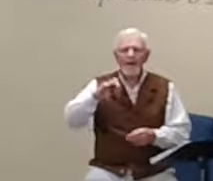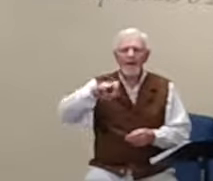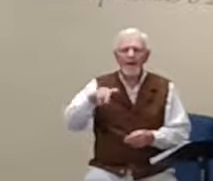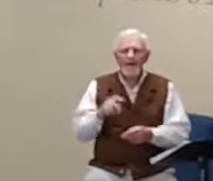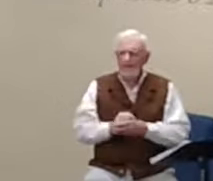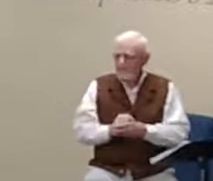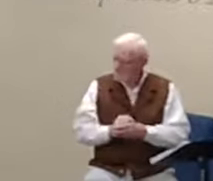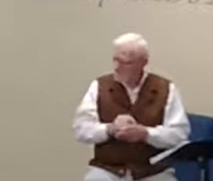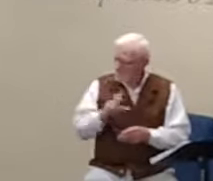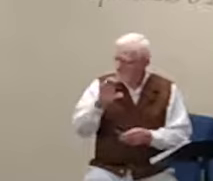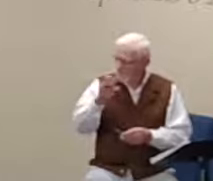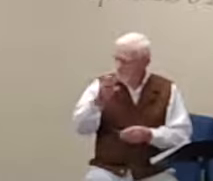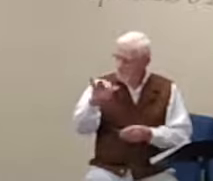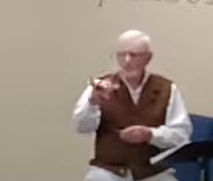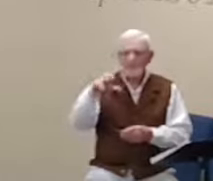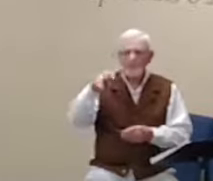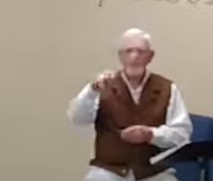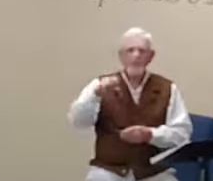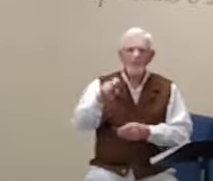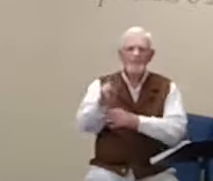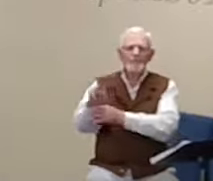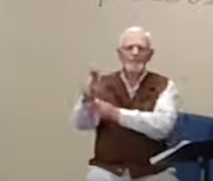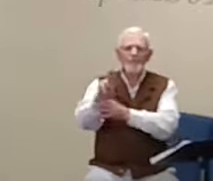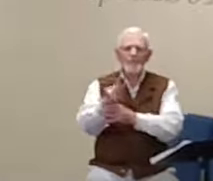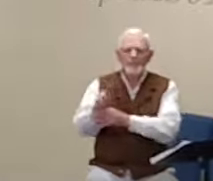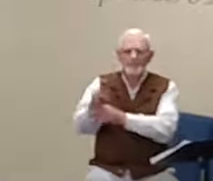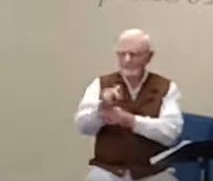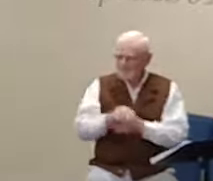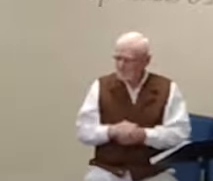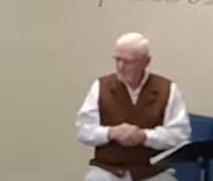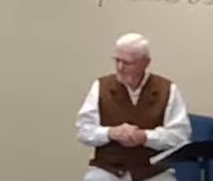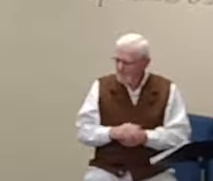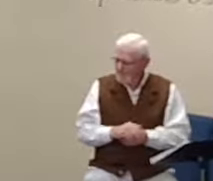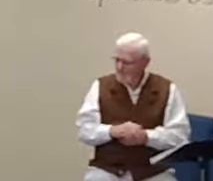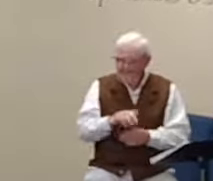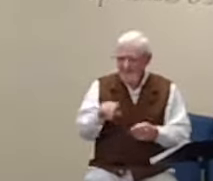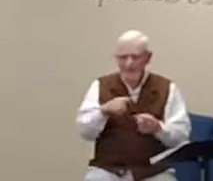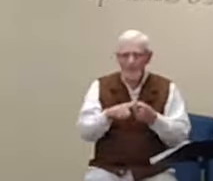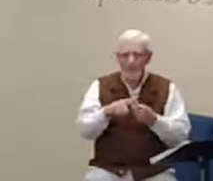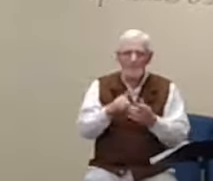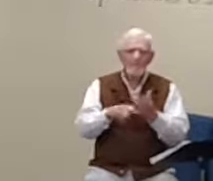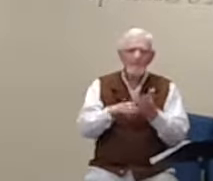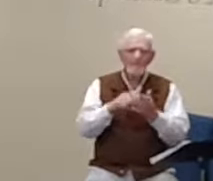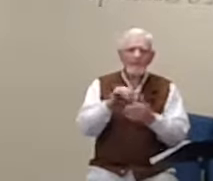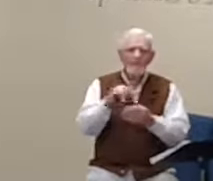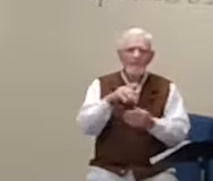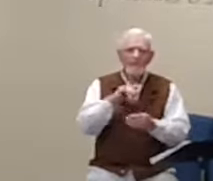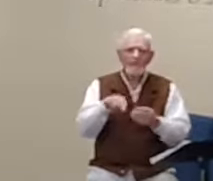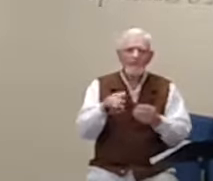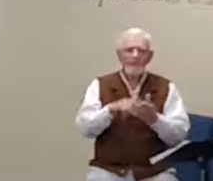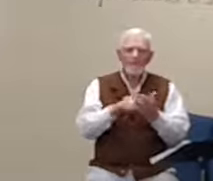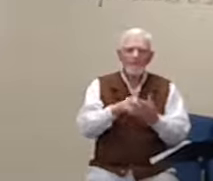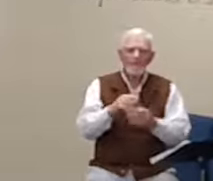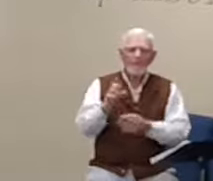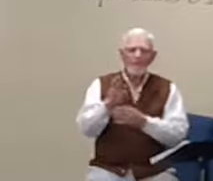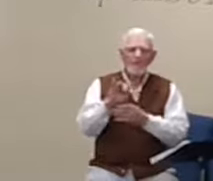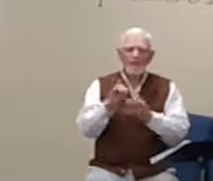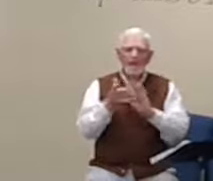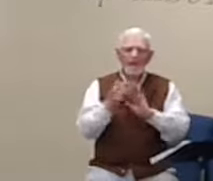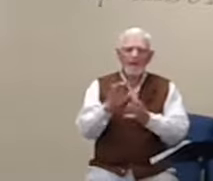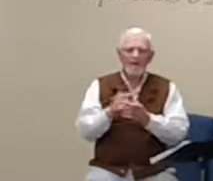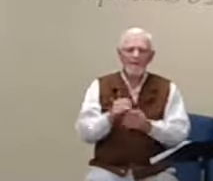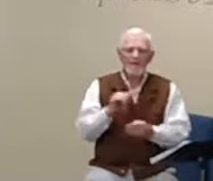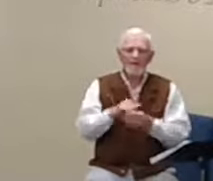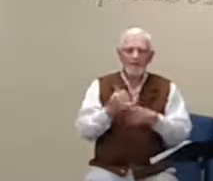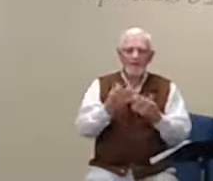Jones University, and I'll correct Bob Jones University when they correct the Bible, and I'll thank them and appreciate them when they gave me the Bible and